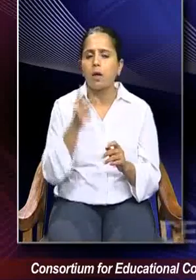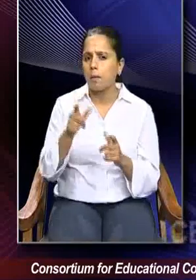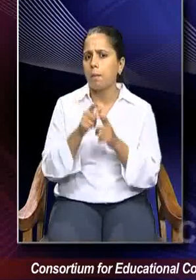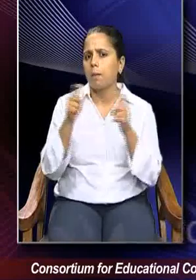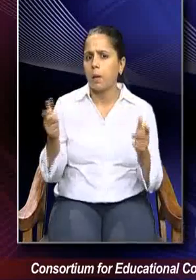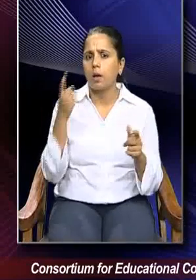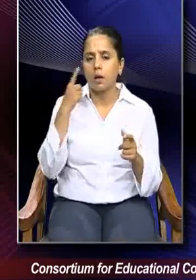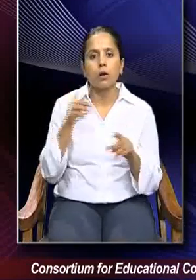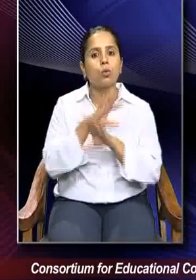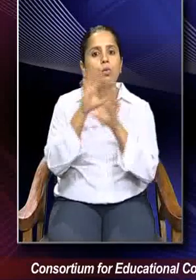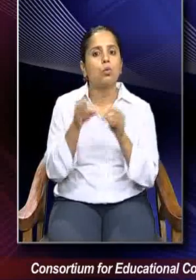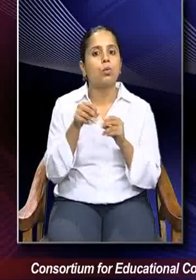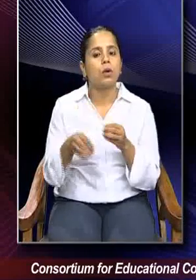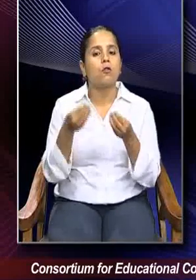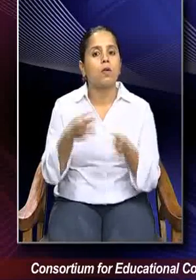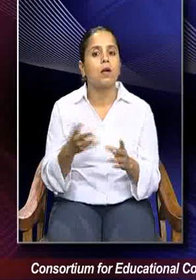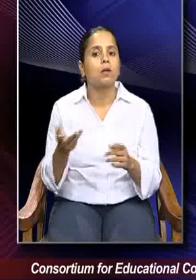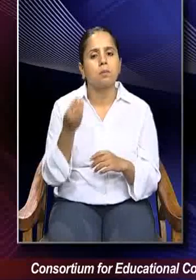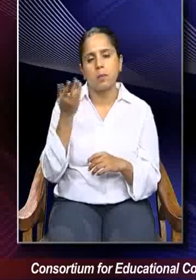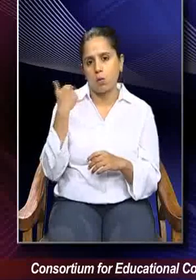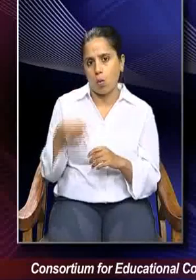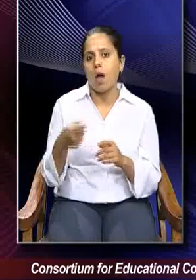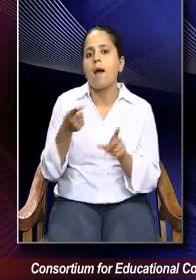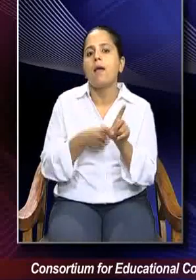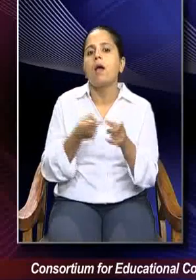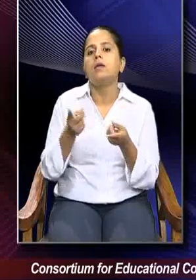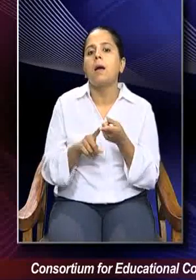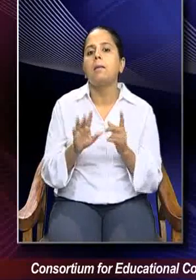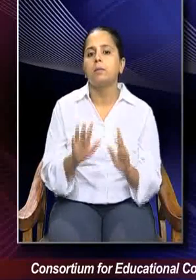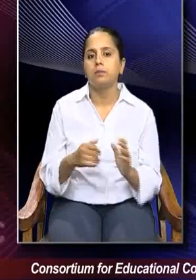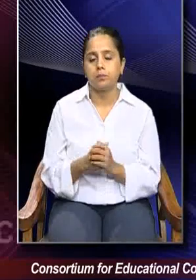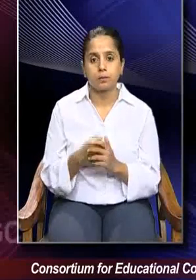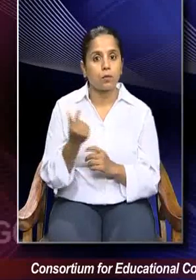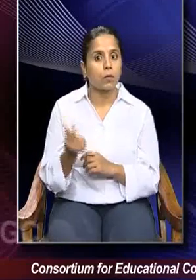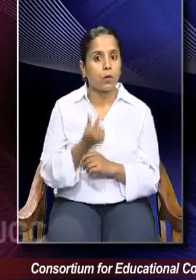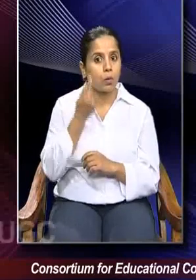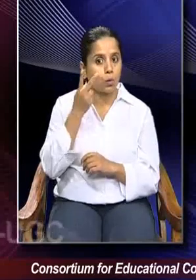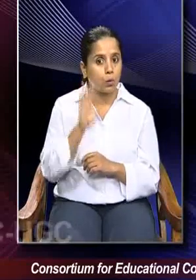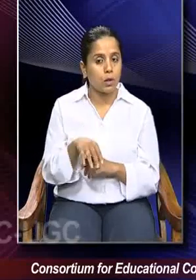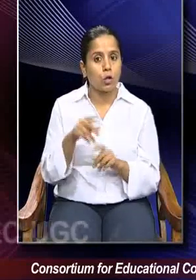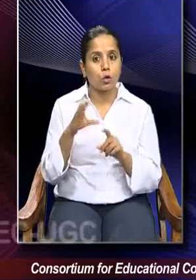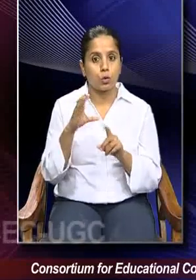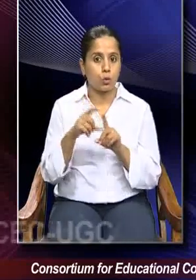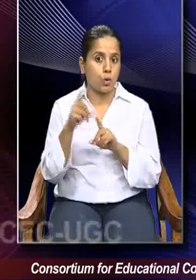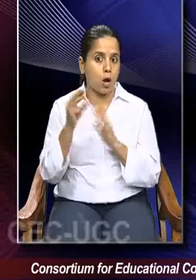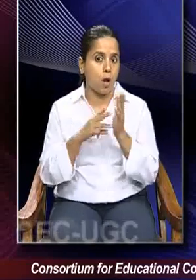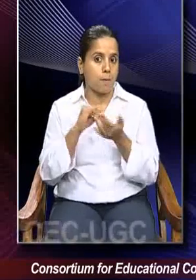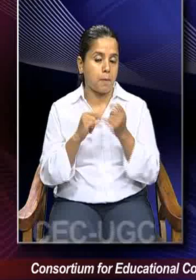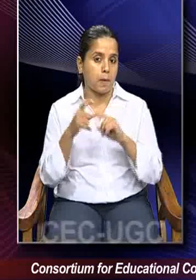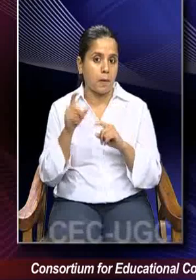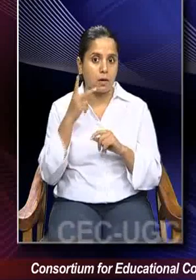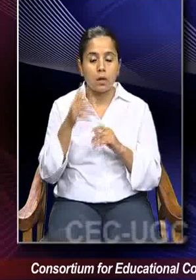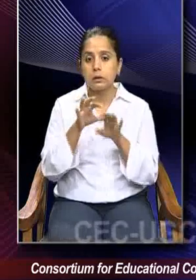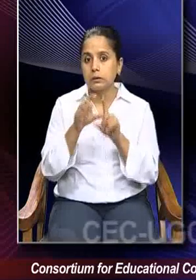of total waste stream in the recent years. The use of domestic hazardous waste